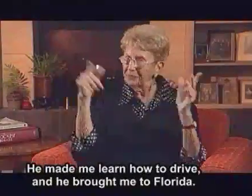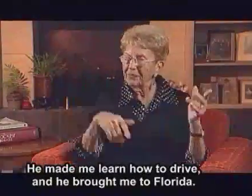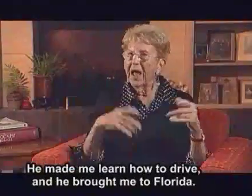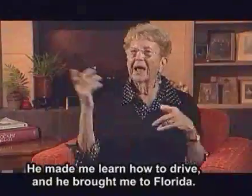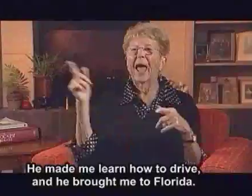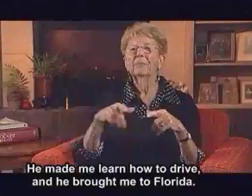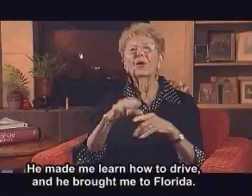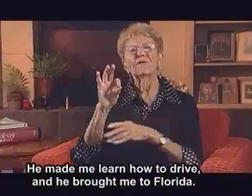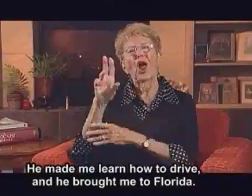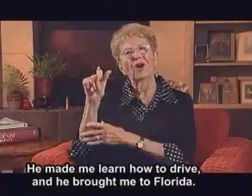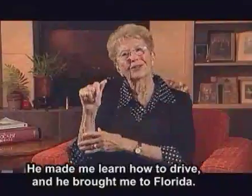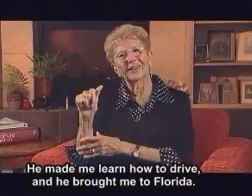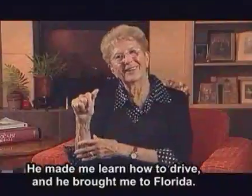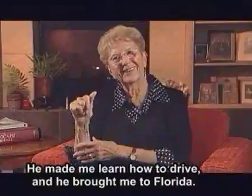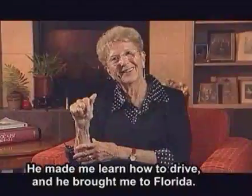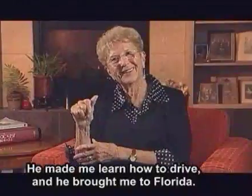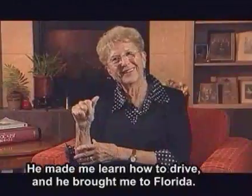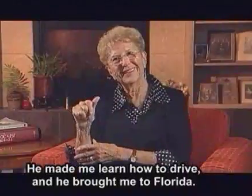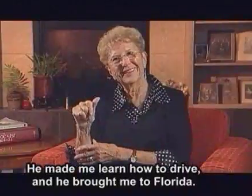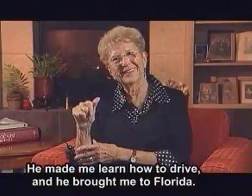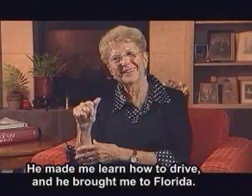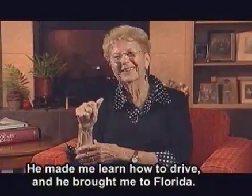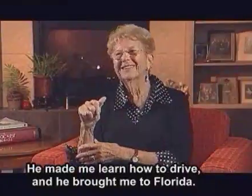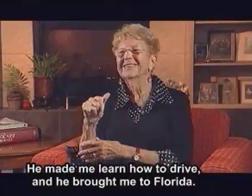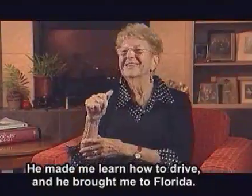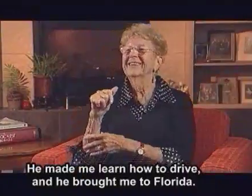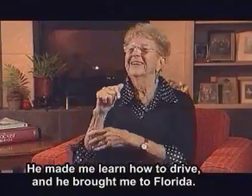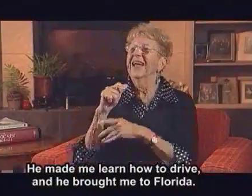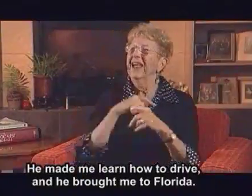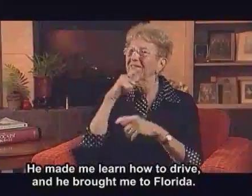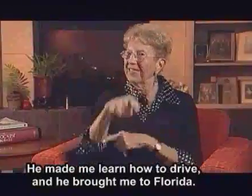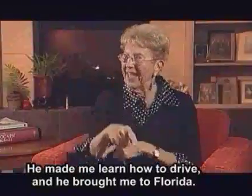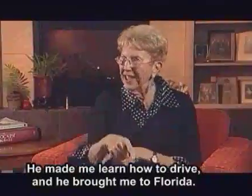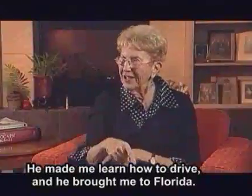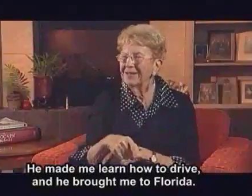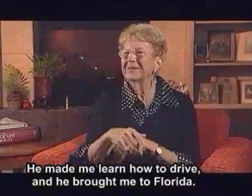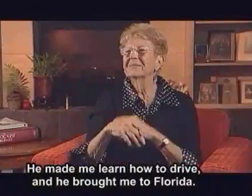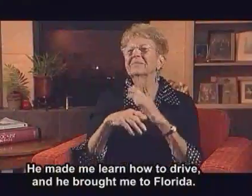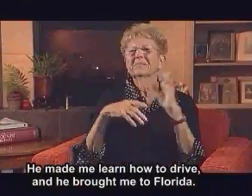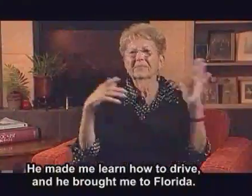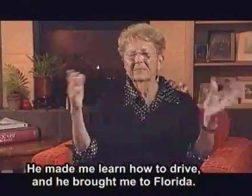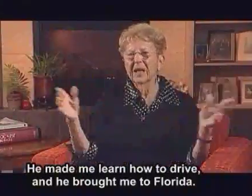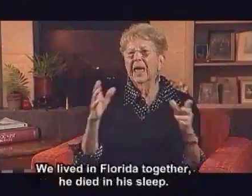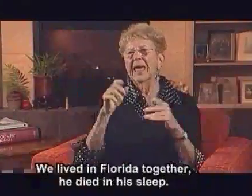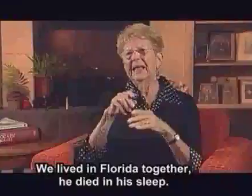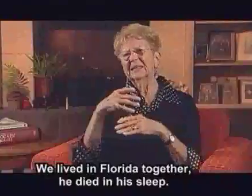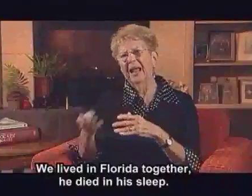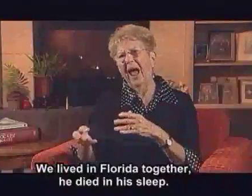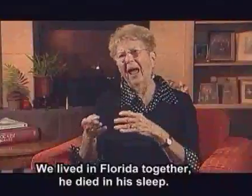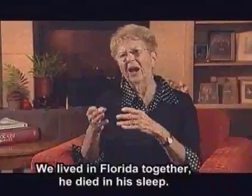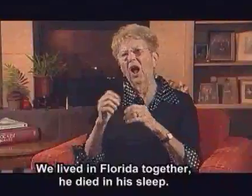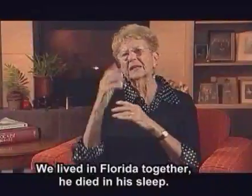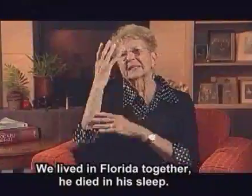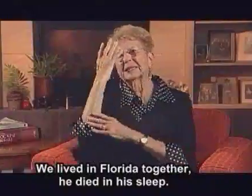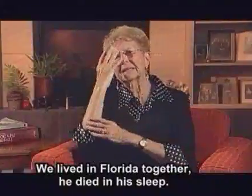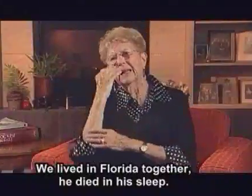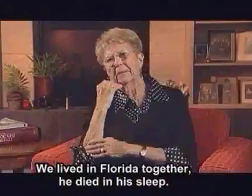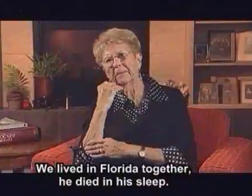He made me learn how to drive, and he brought me to Florida. We lived in Florida together. He died